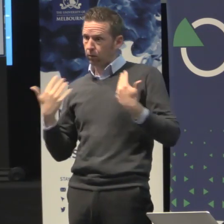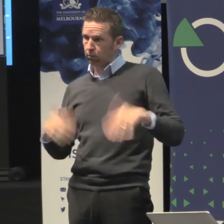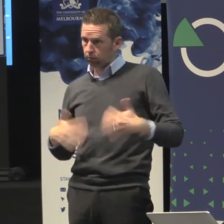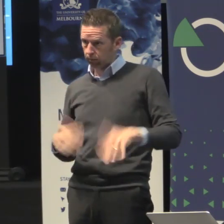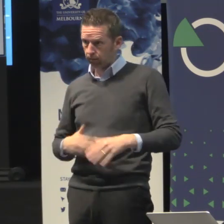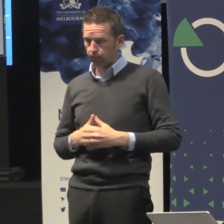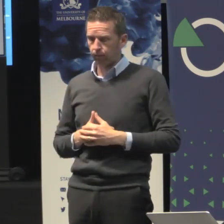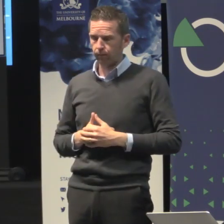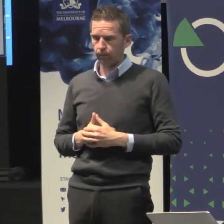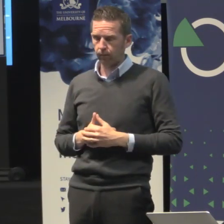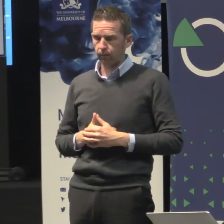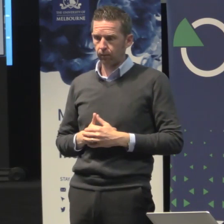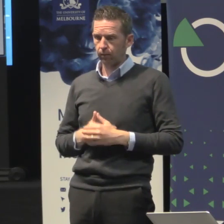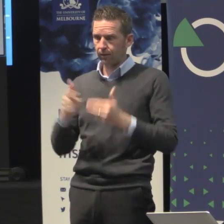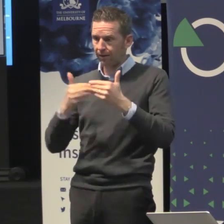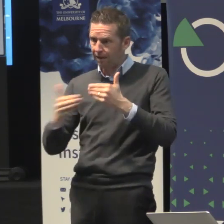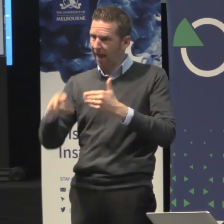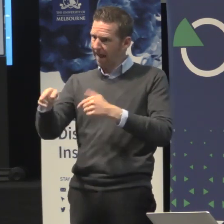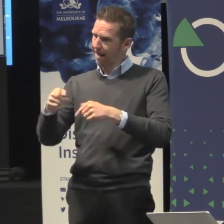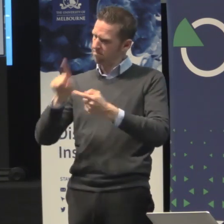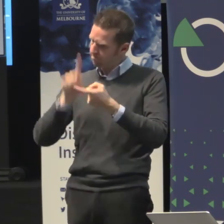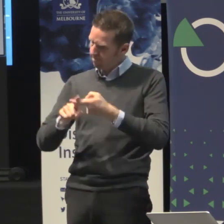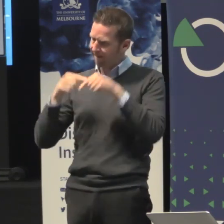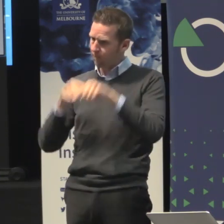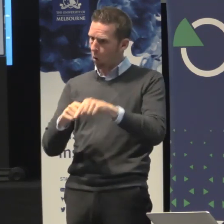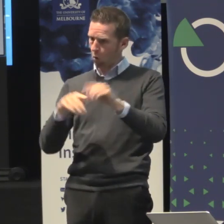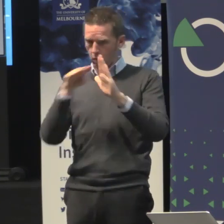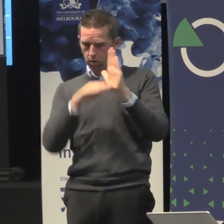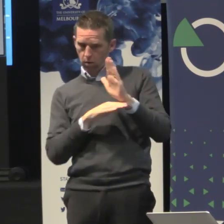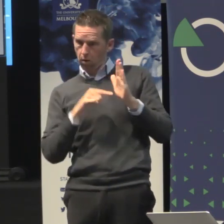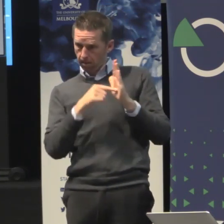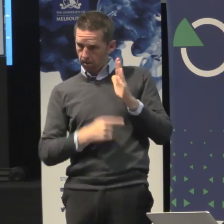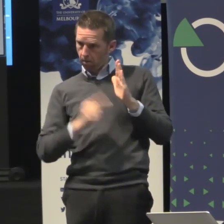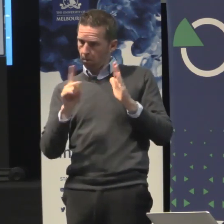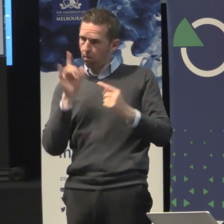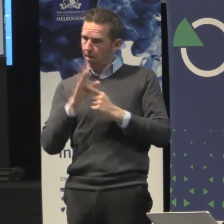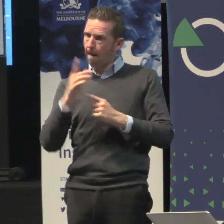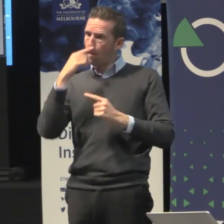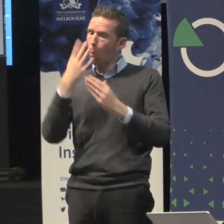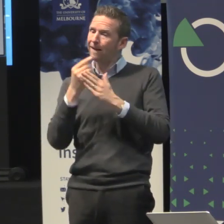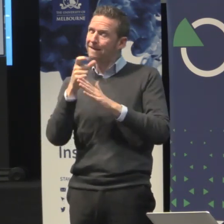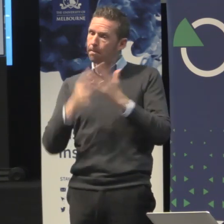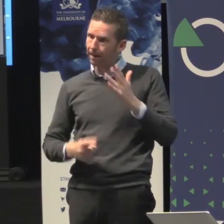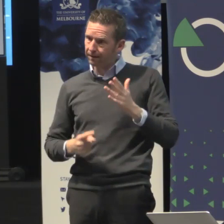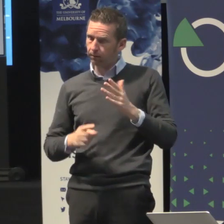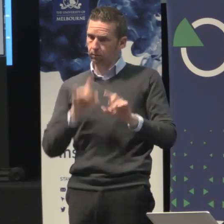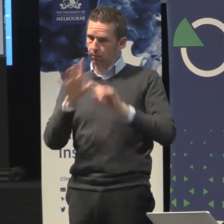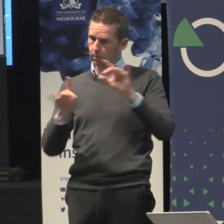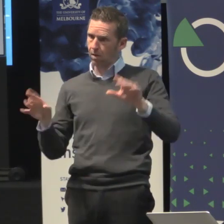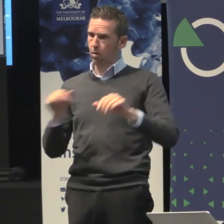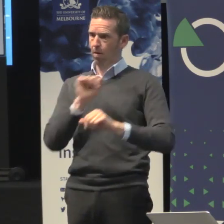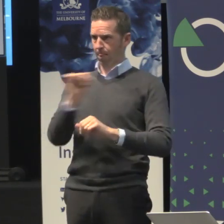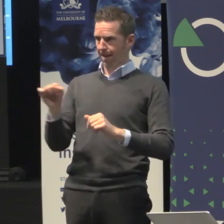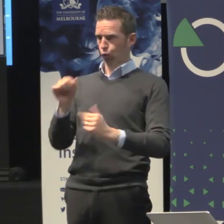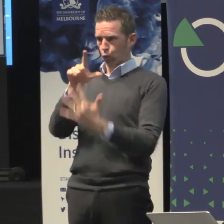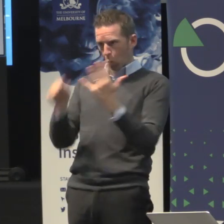true to the principle of people with disabilities being in charge and in